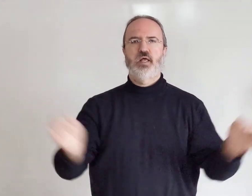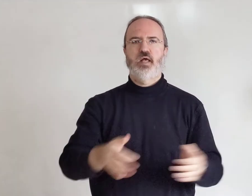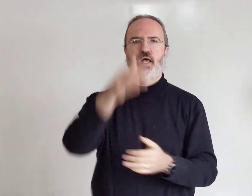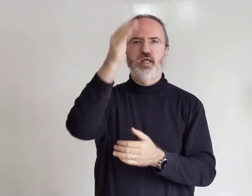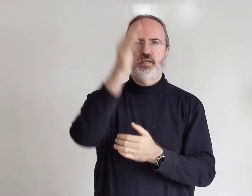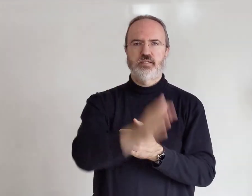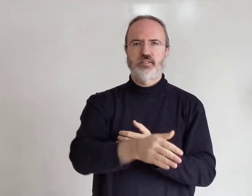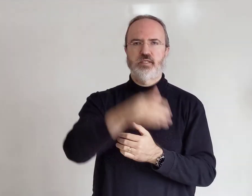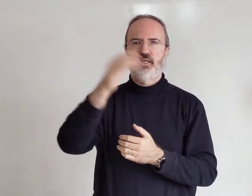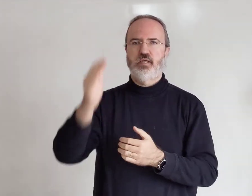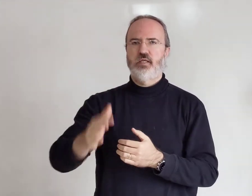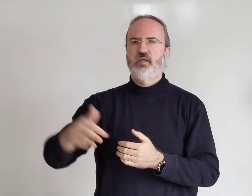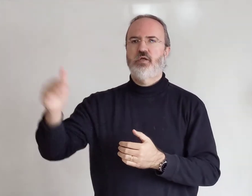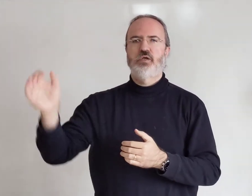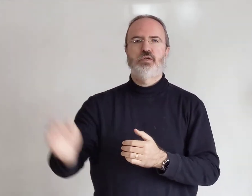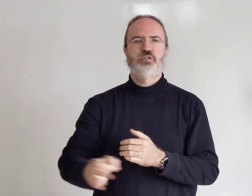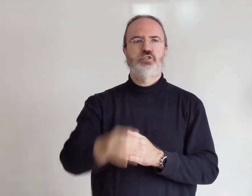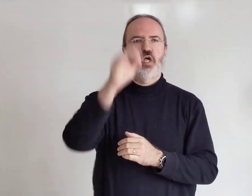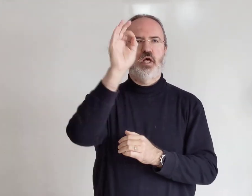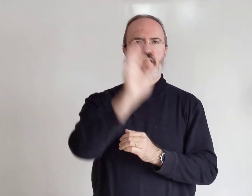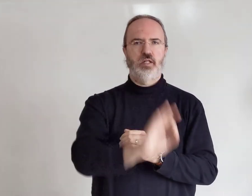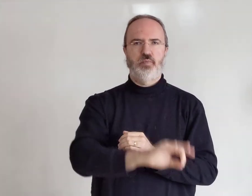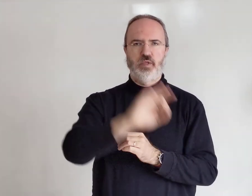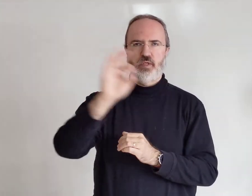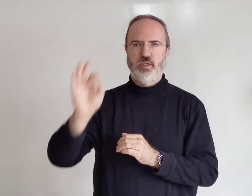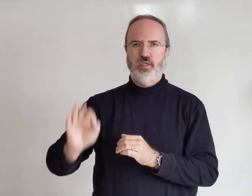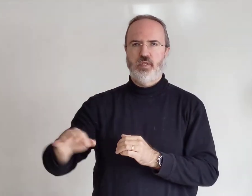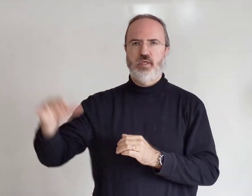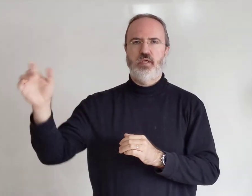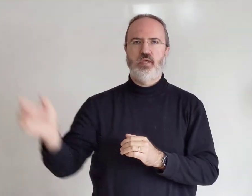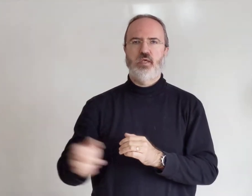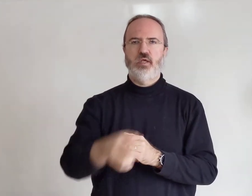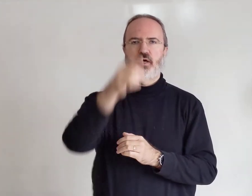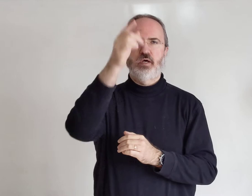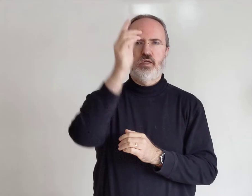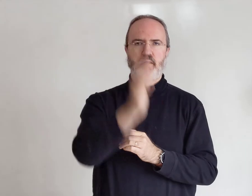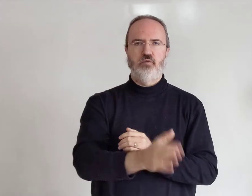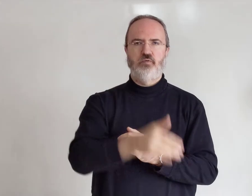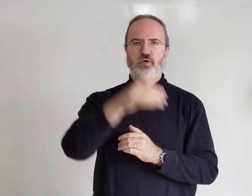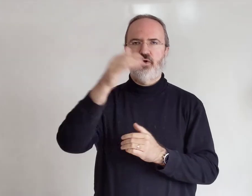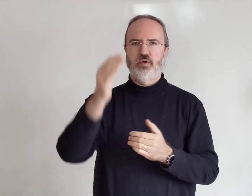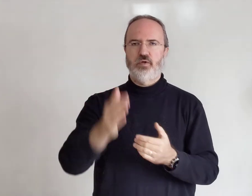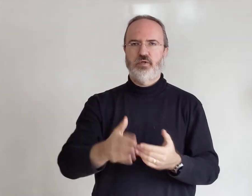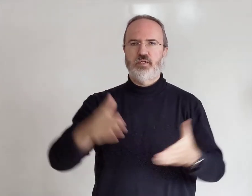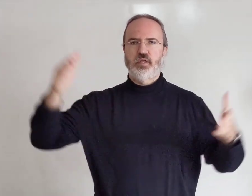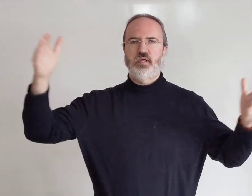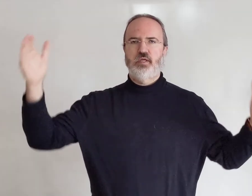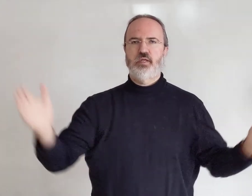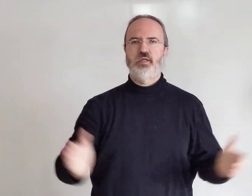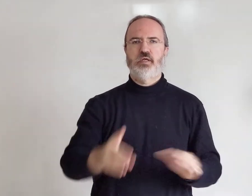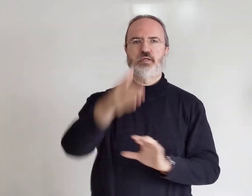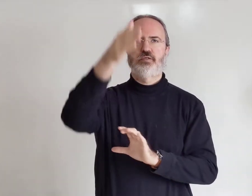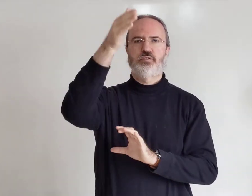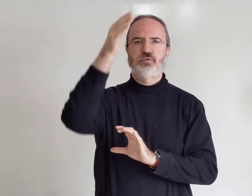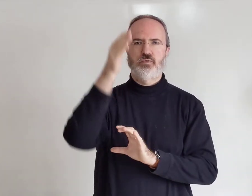And sinners shall be converted unto